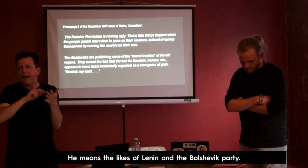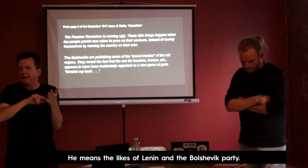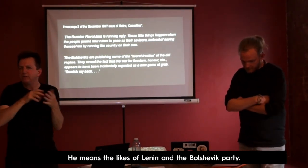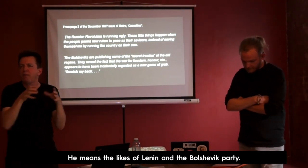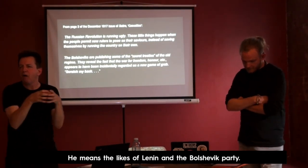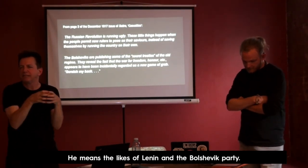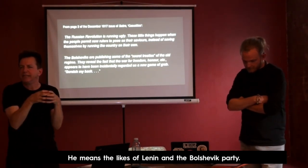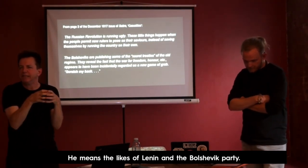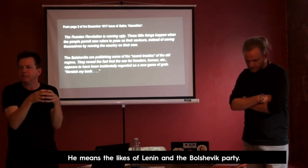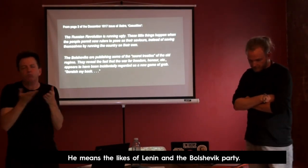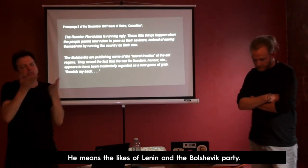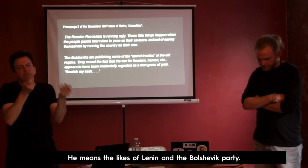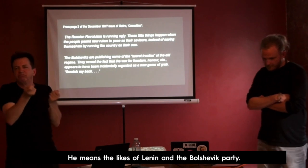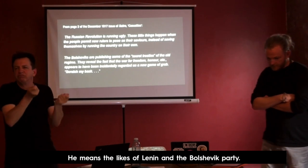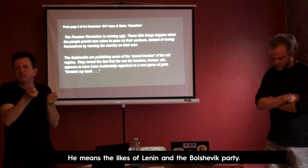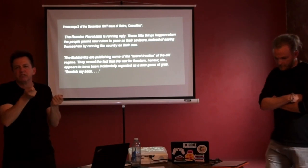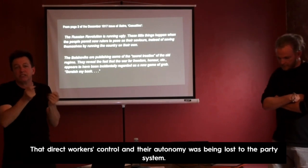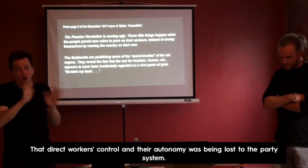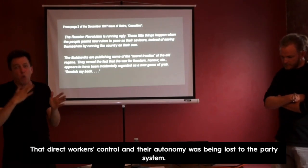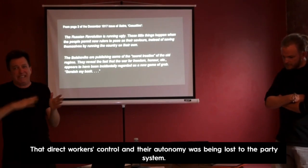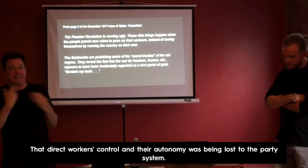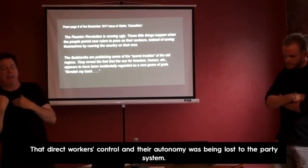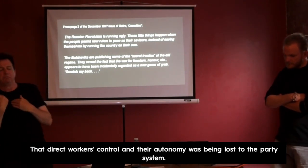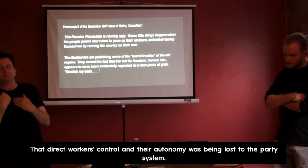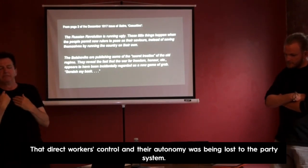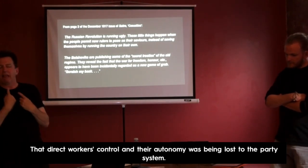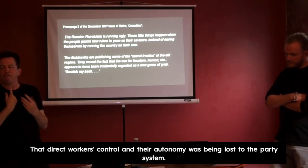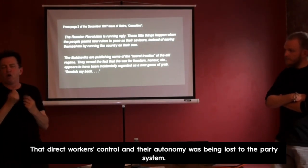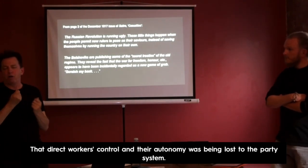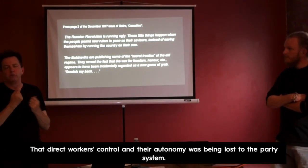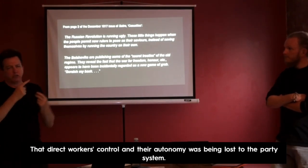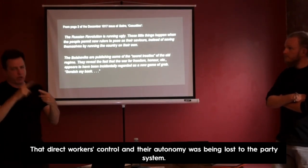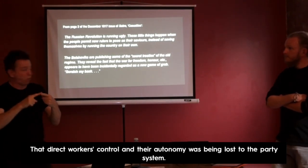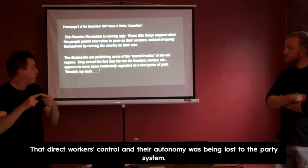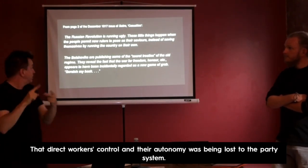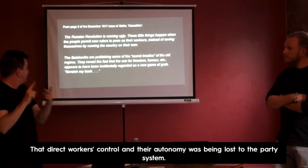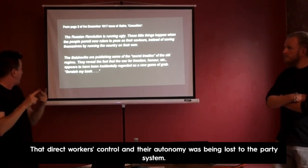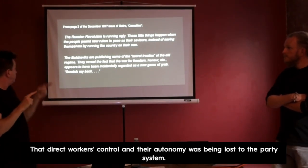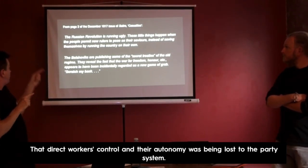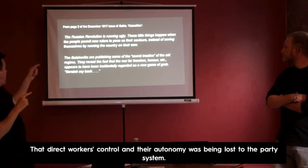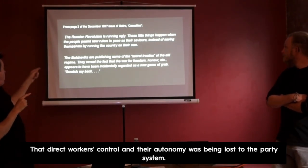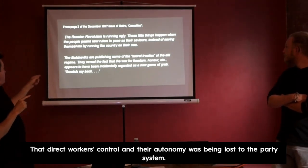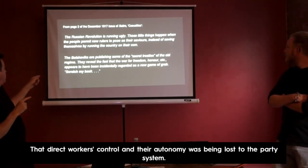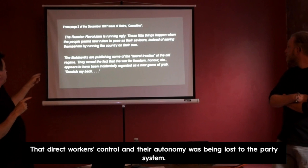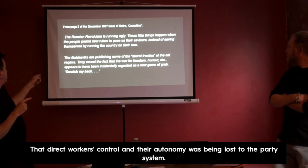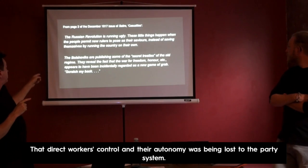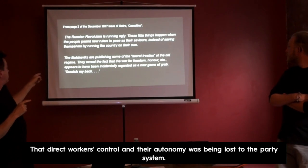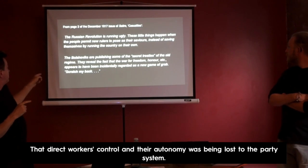And he means the likes of Lenin and the party, that people were giving up their direct workers' control and their autonomy to the party system, which he was